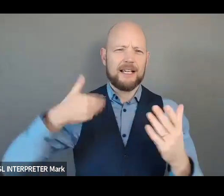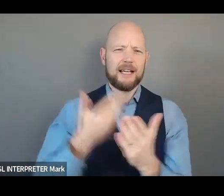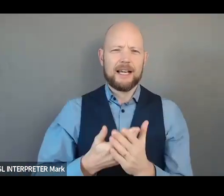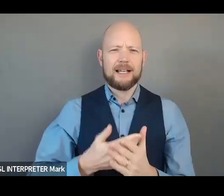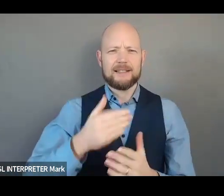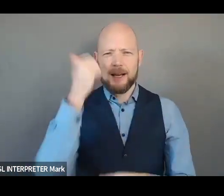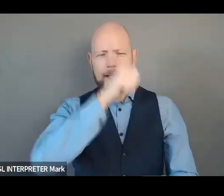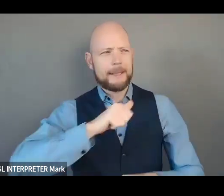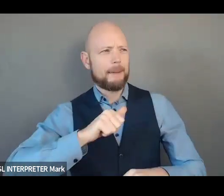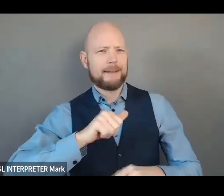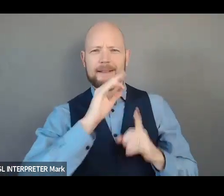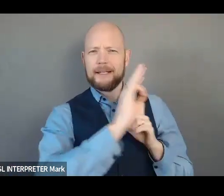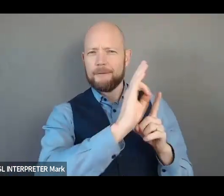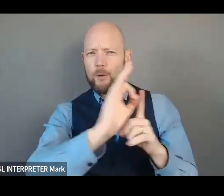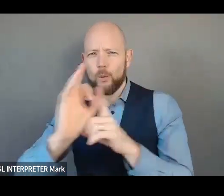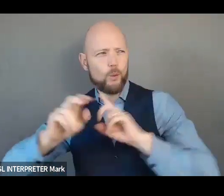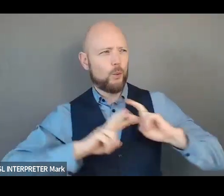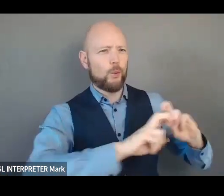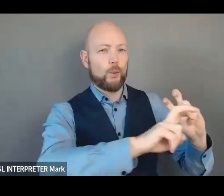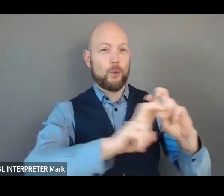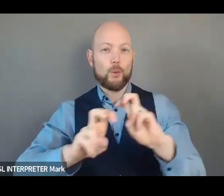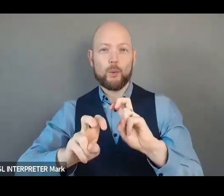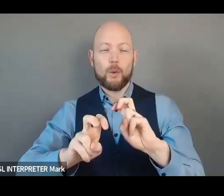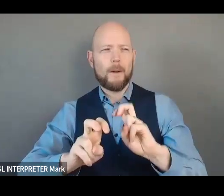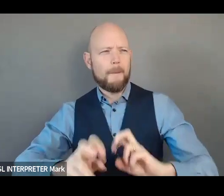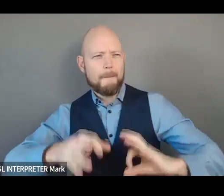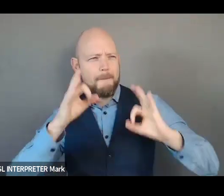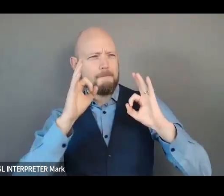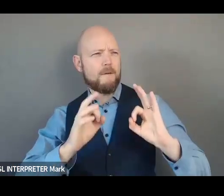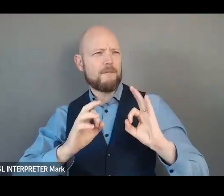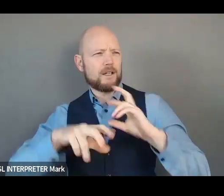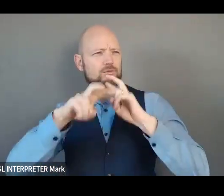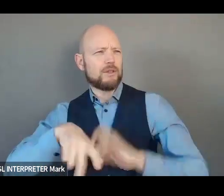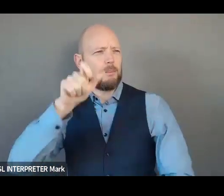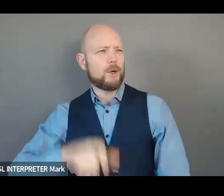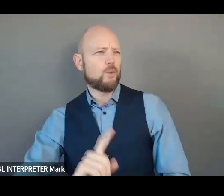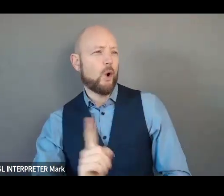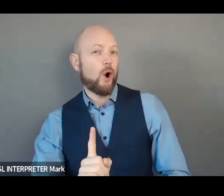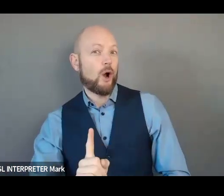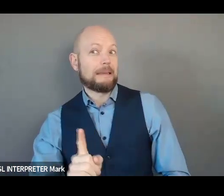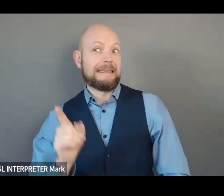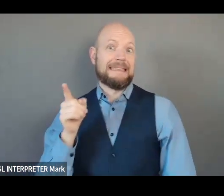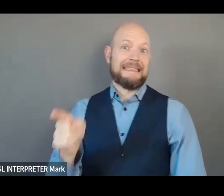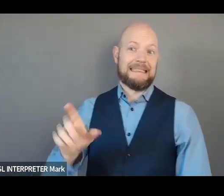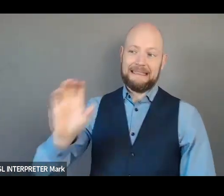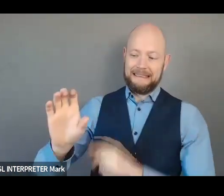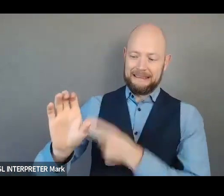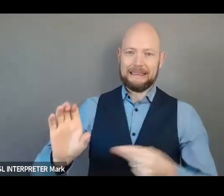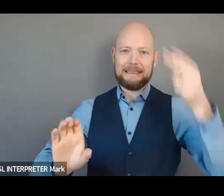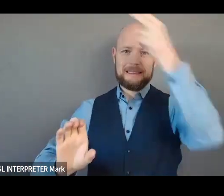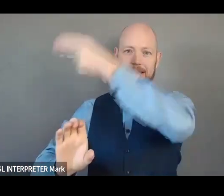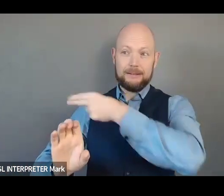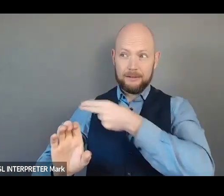researchers and people working in professional services roles about what makes the ideal researcher. No one is